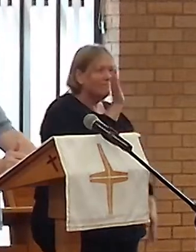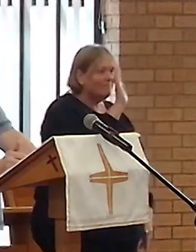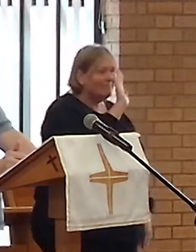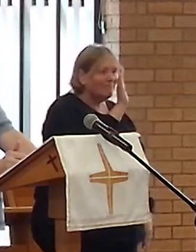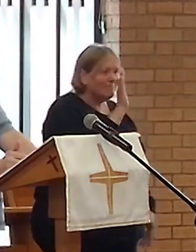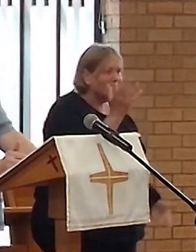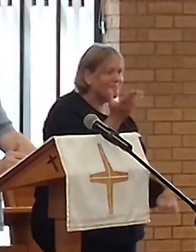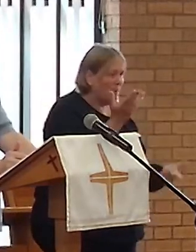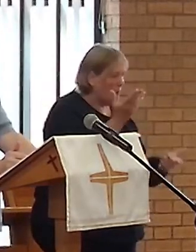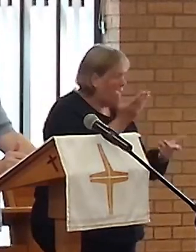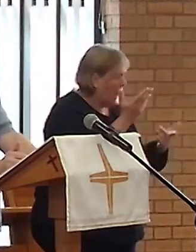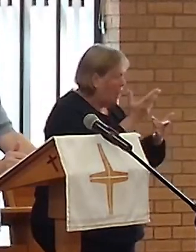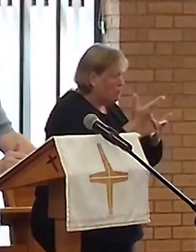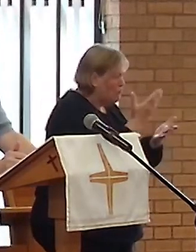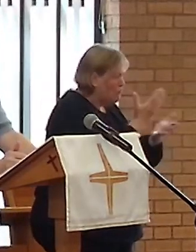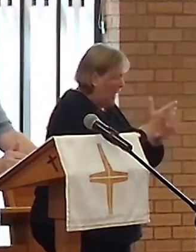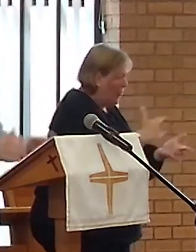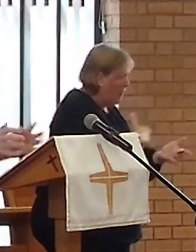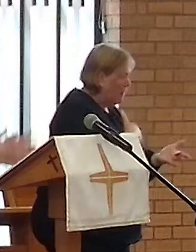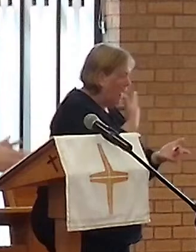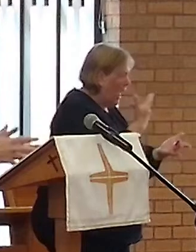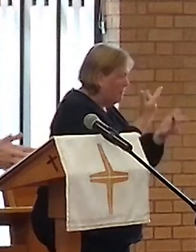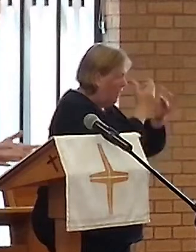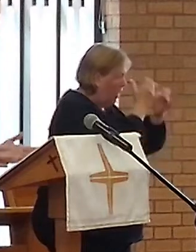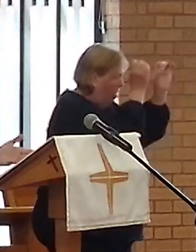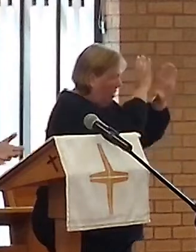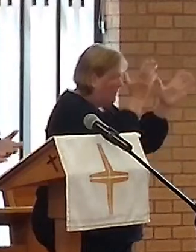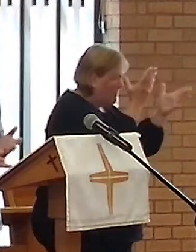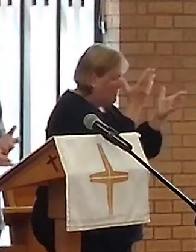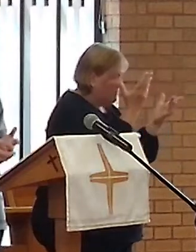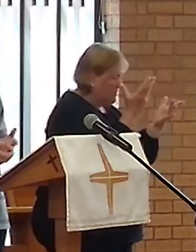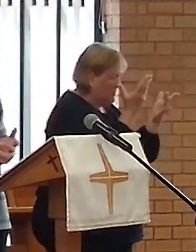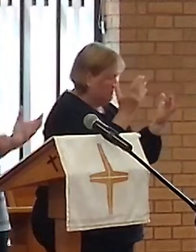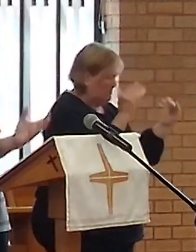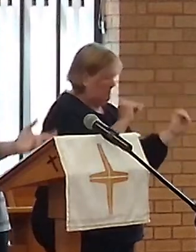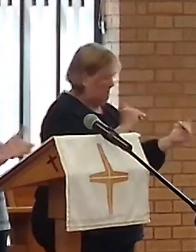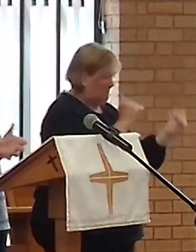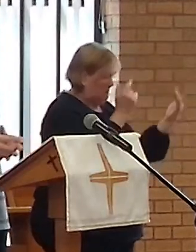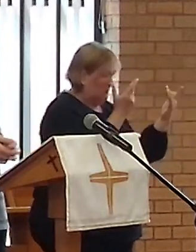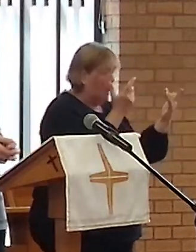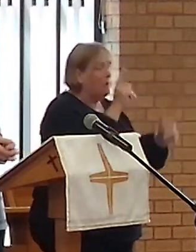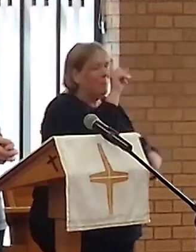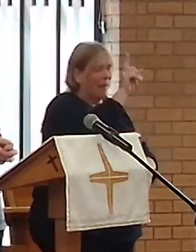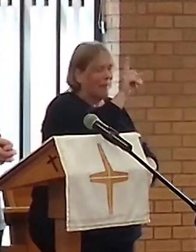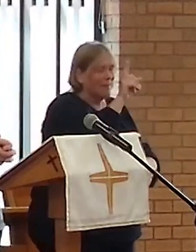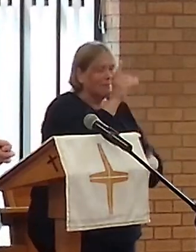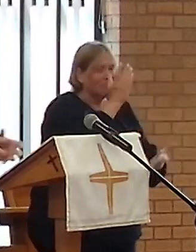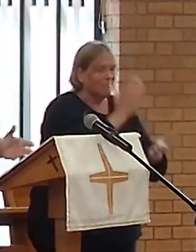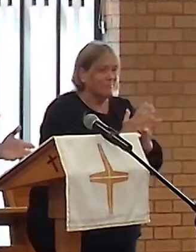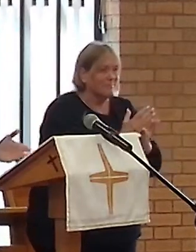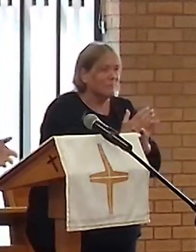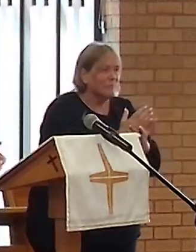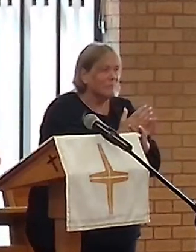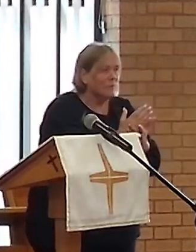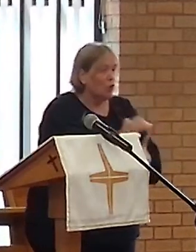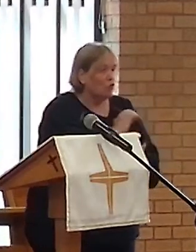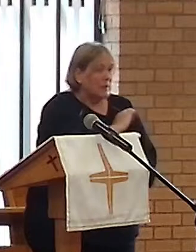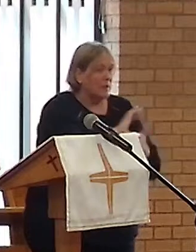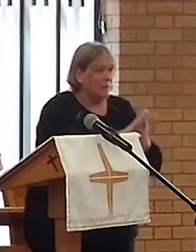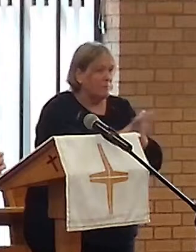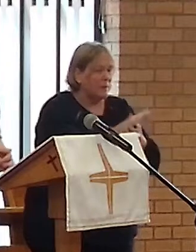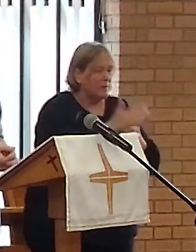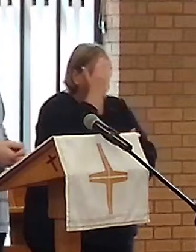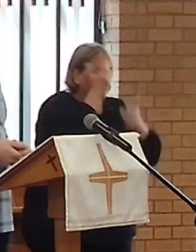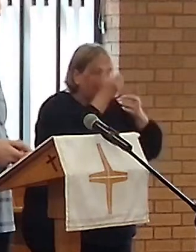truths of real life. But the truth is that genuine Christianity opens the mind, as Paul has been saying throughout this